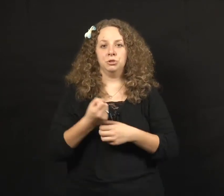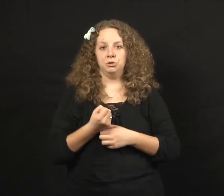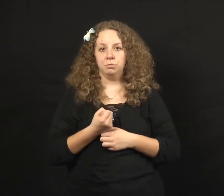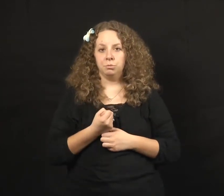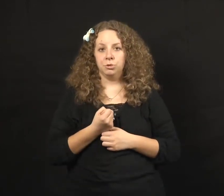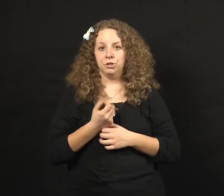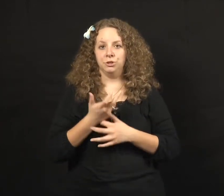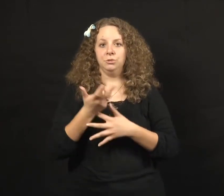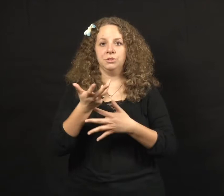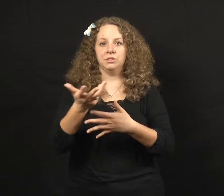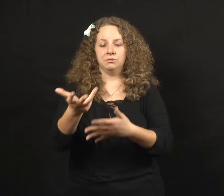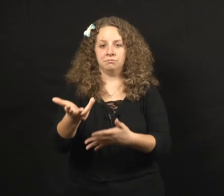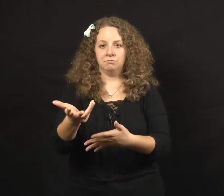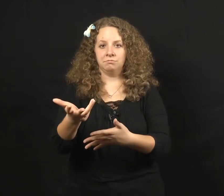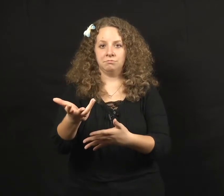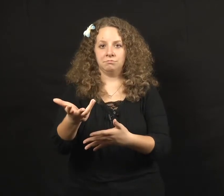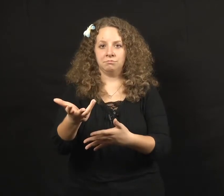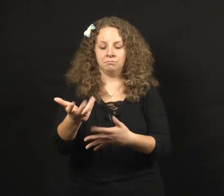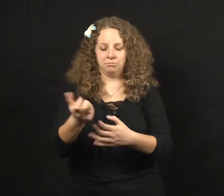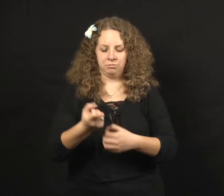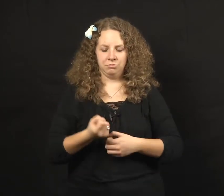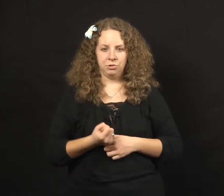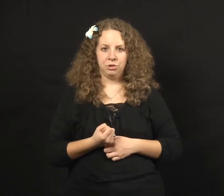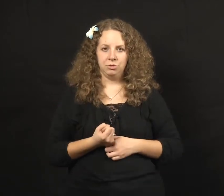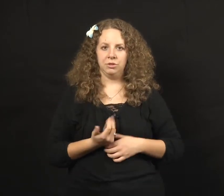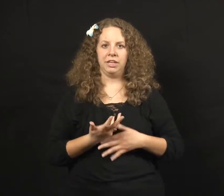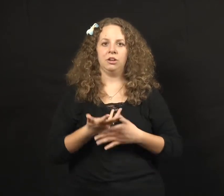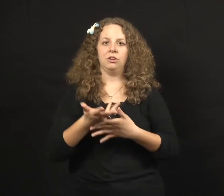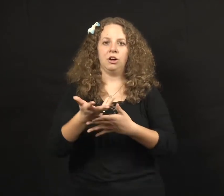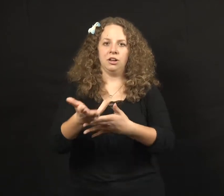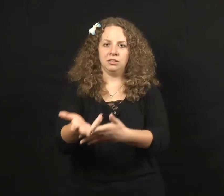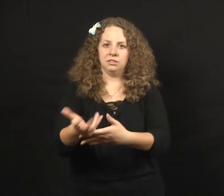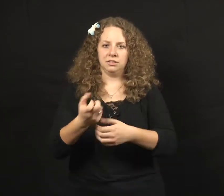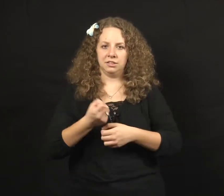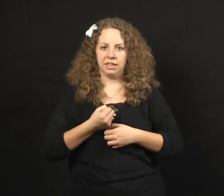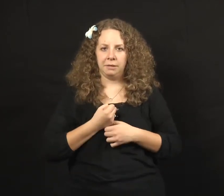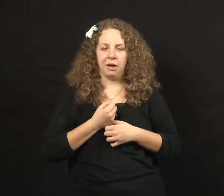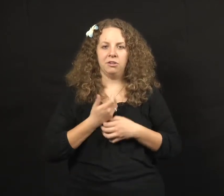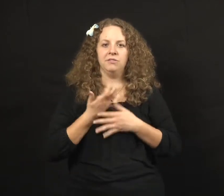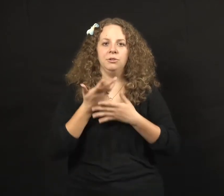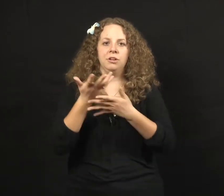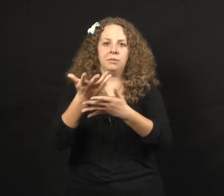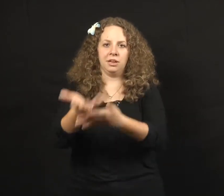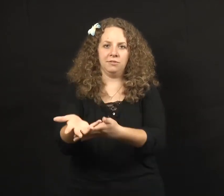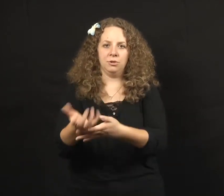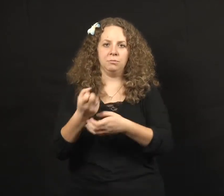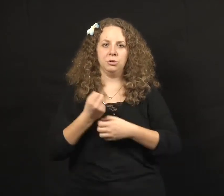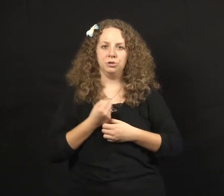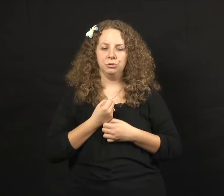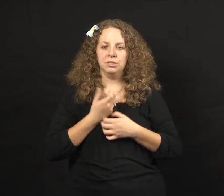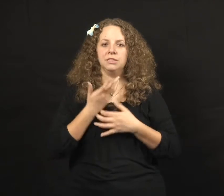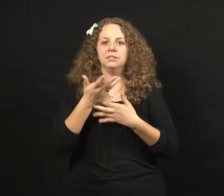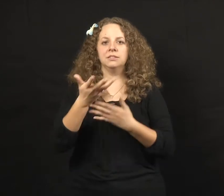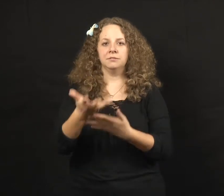to produce, to like cause, to like come out of you, coming out of you, it produces.